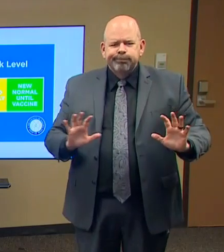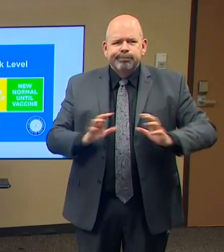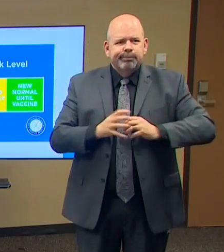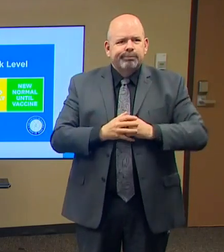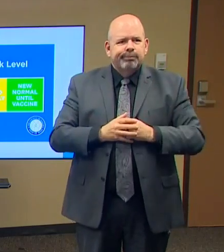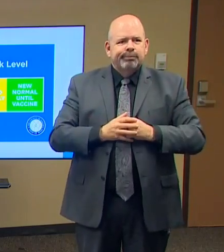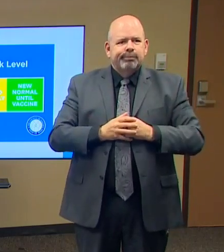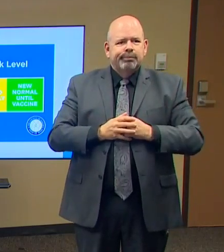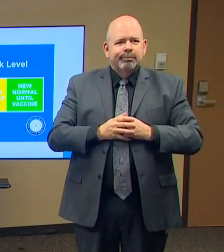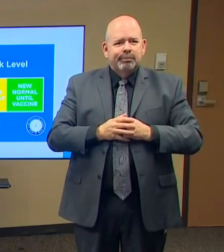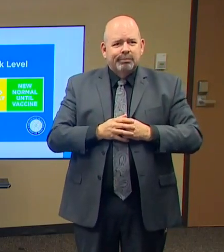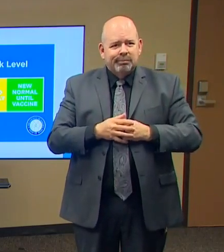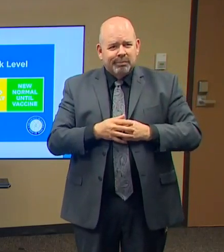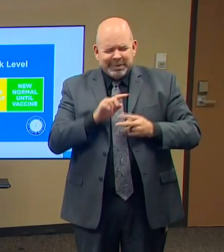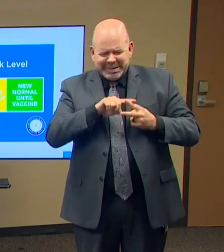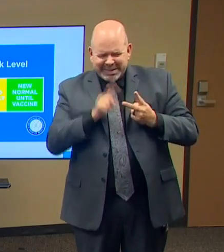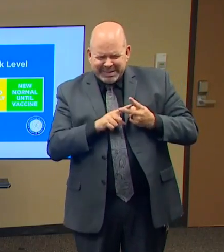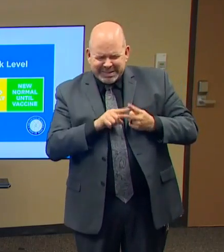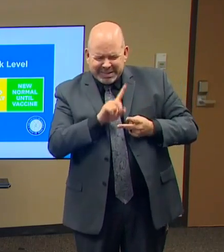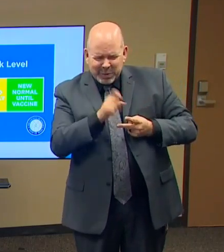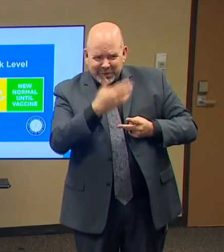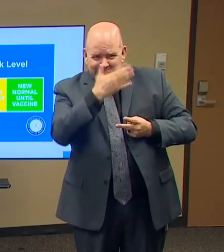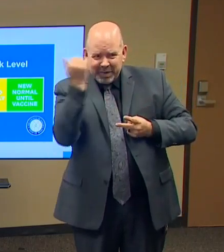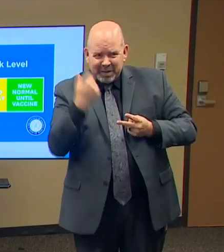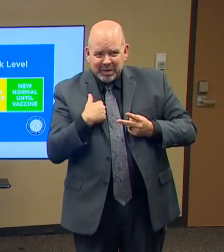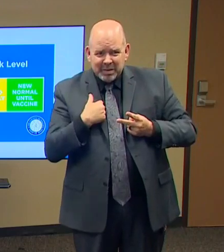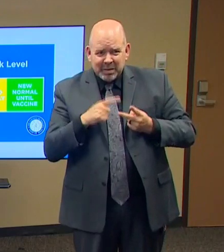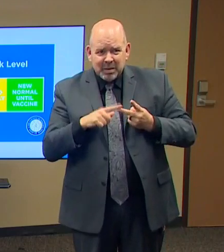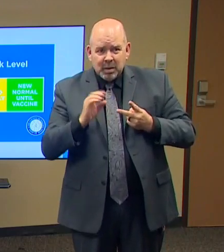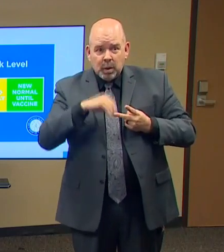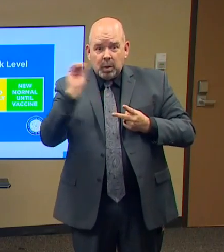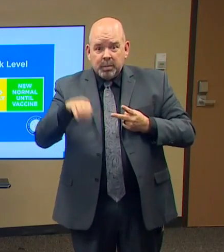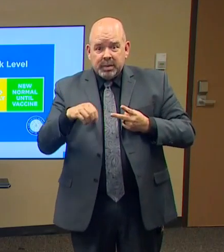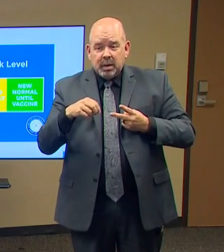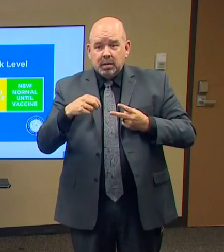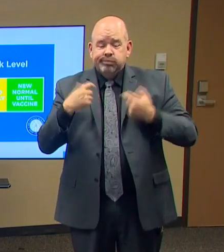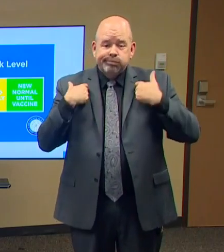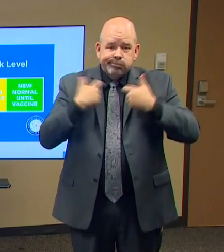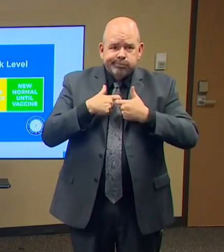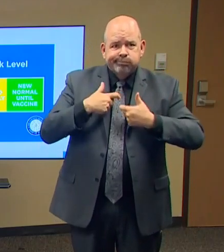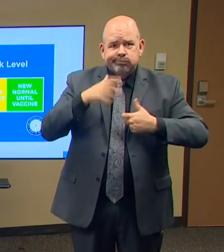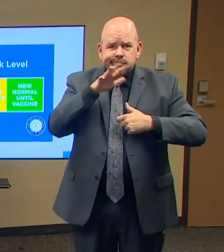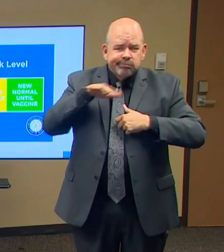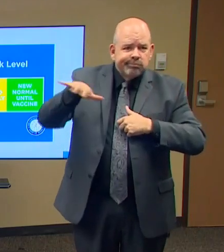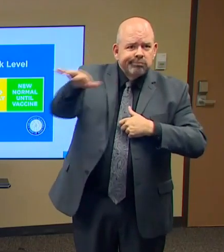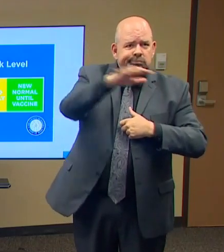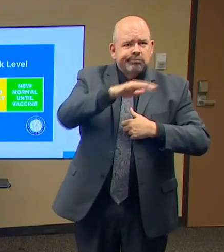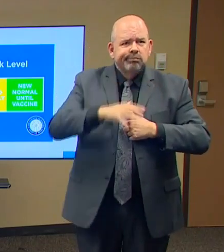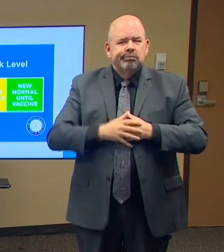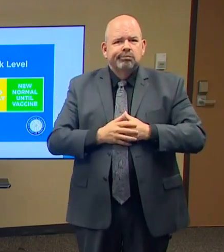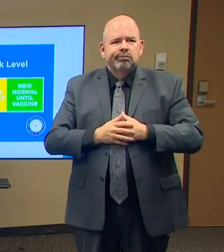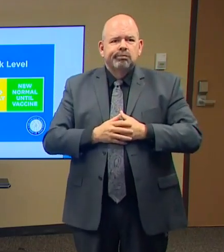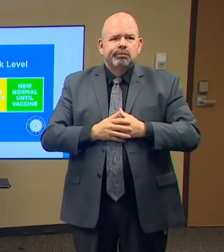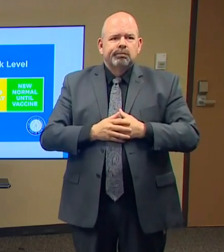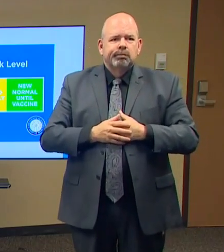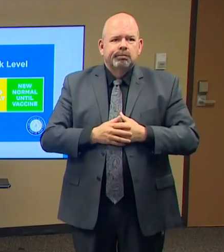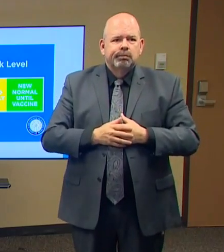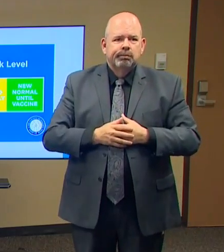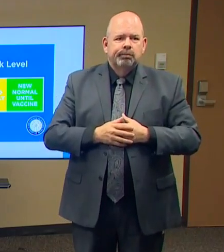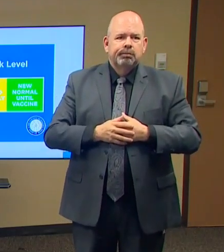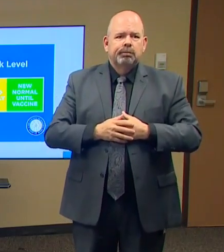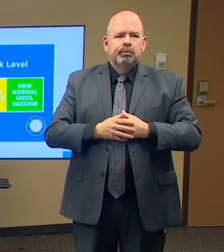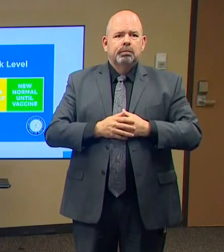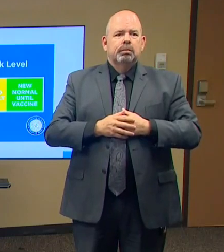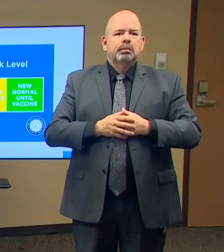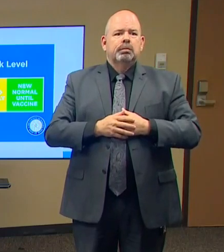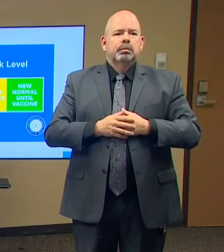The second question was about the large number of Hispanic patients and positive cases that we've had,